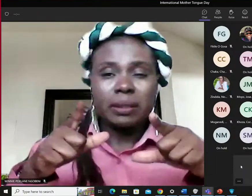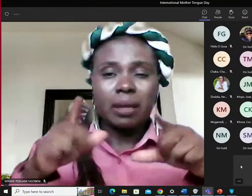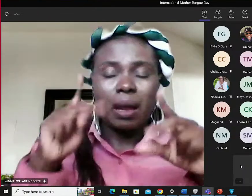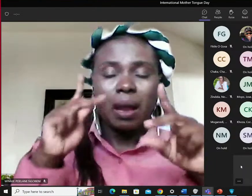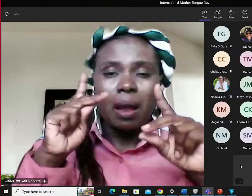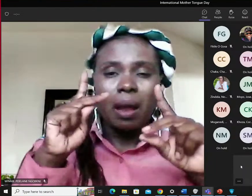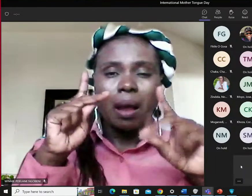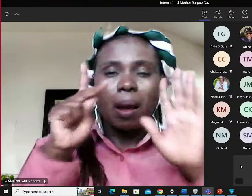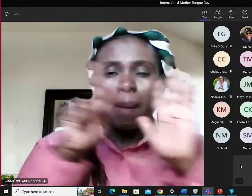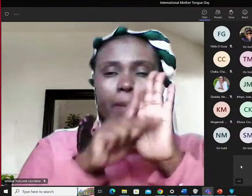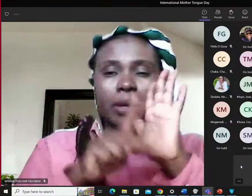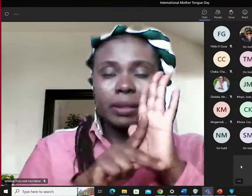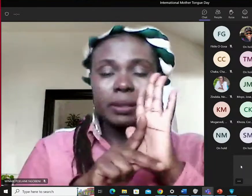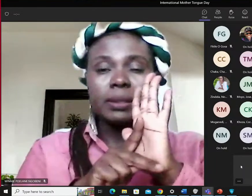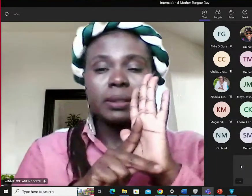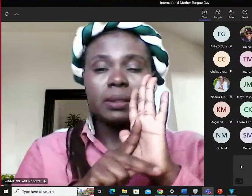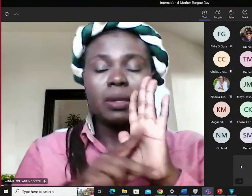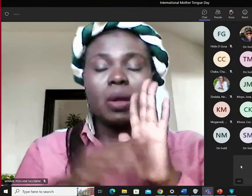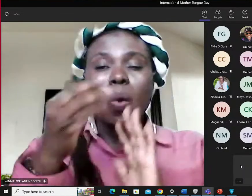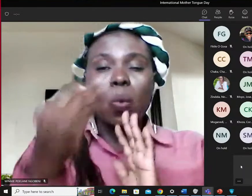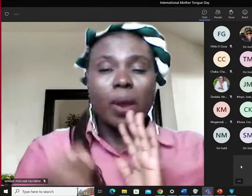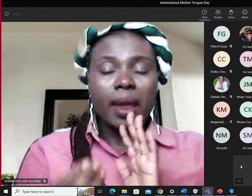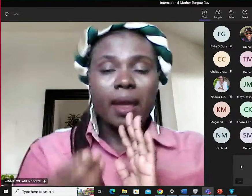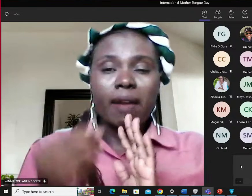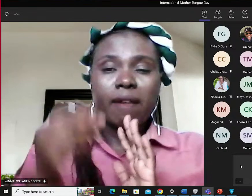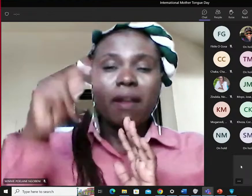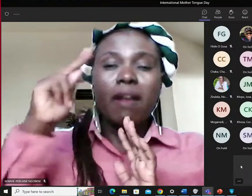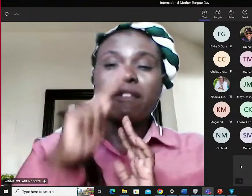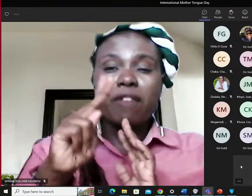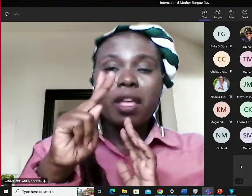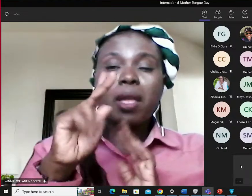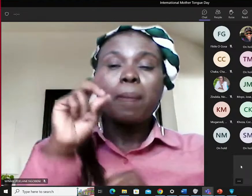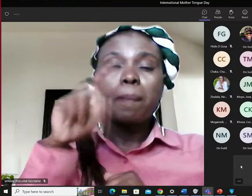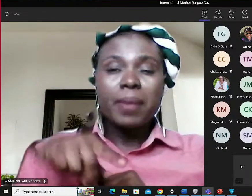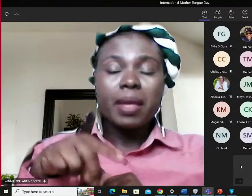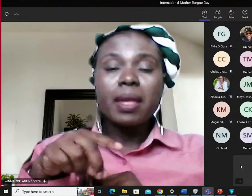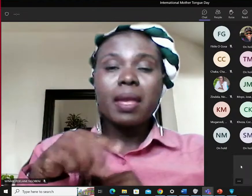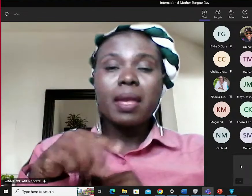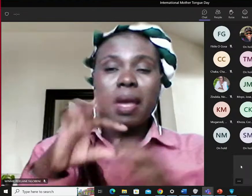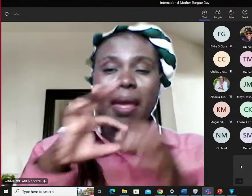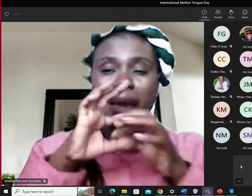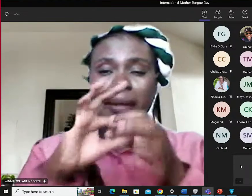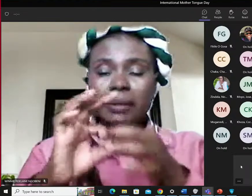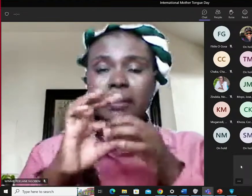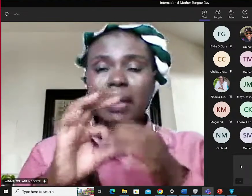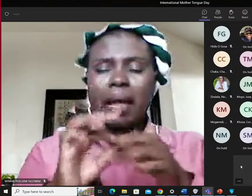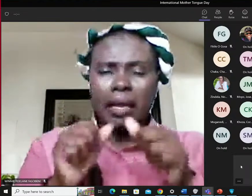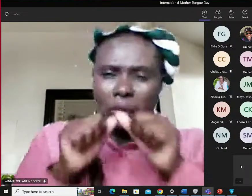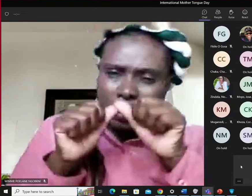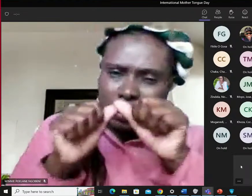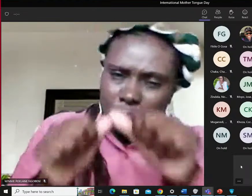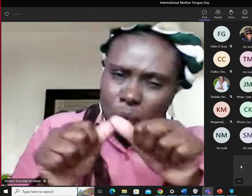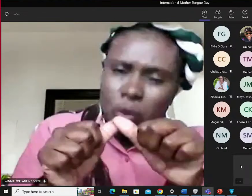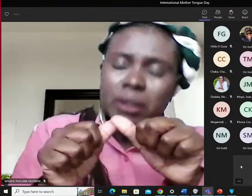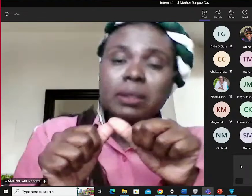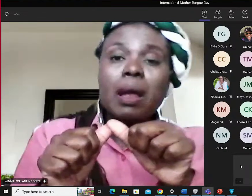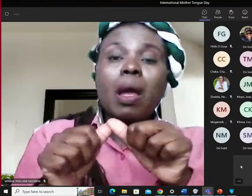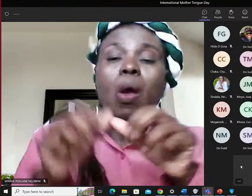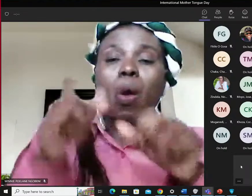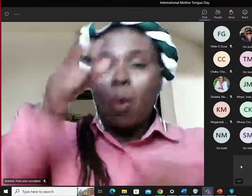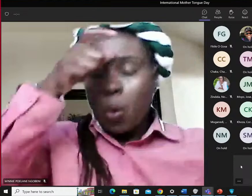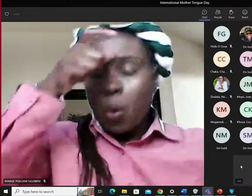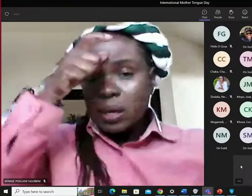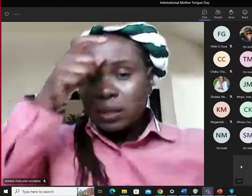the VP as the policy custodian, it was driven in the College of Human Sciences.